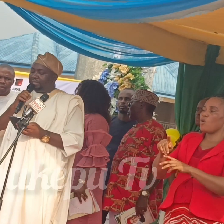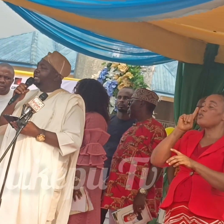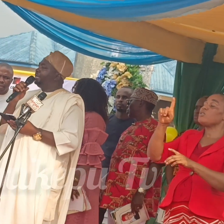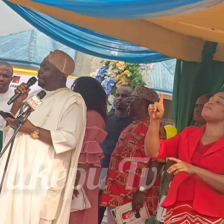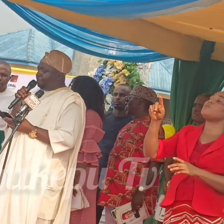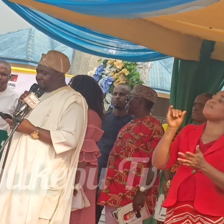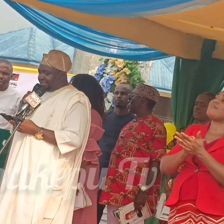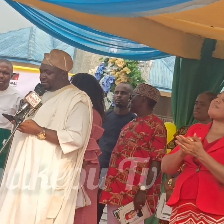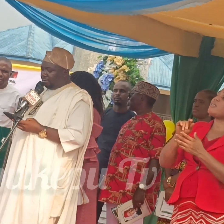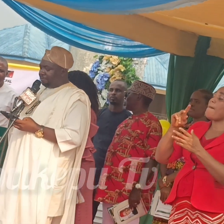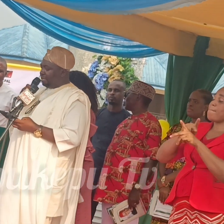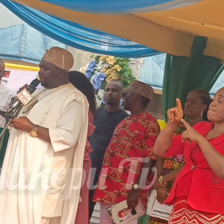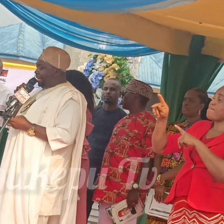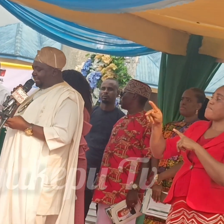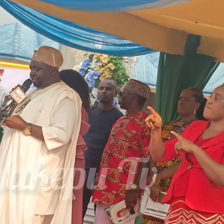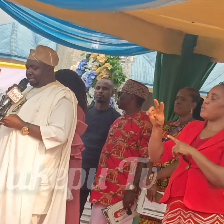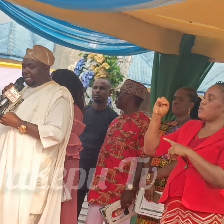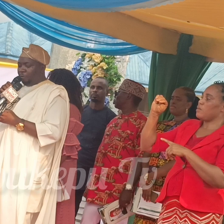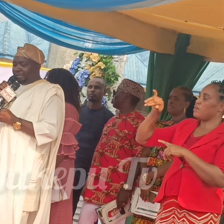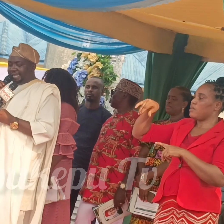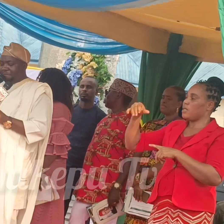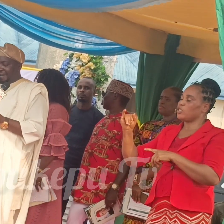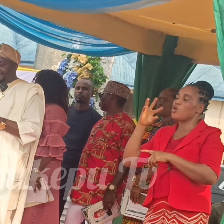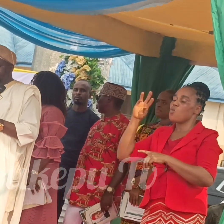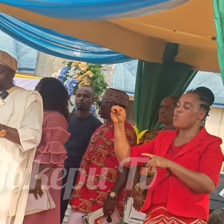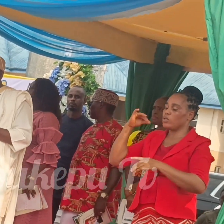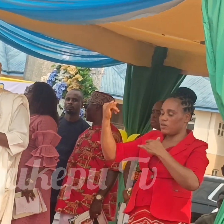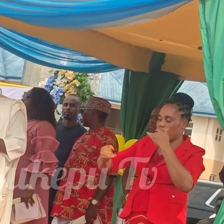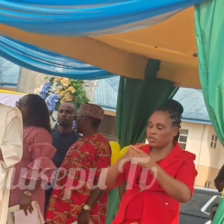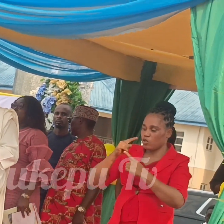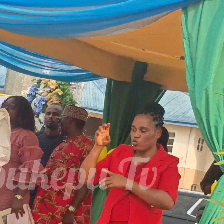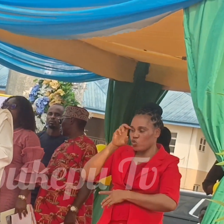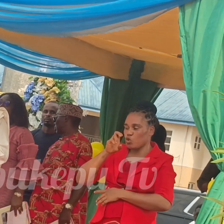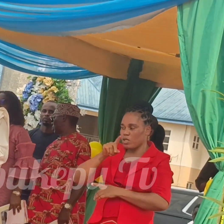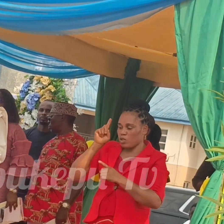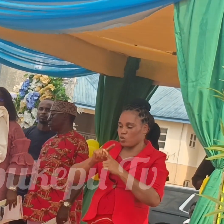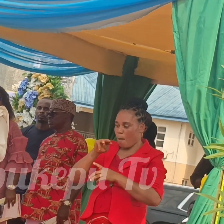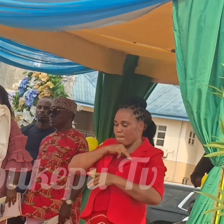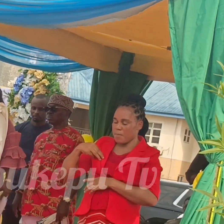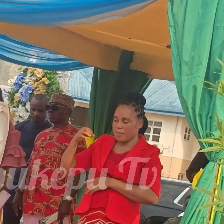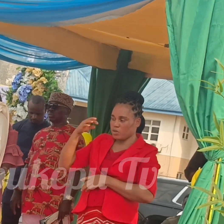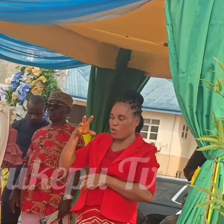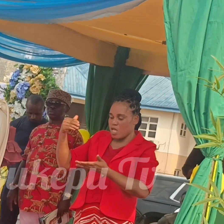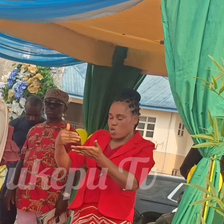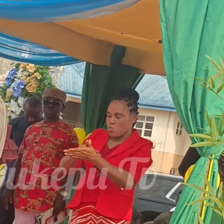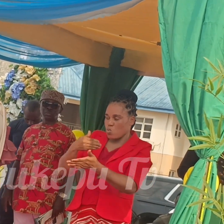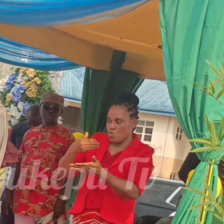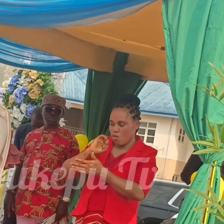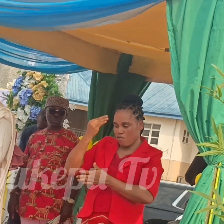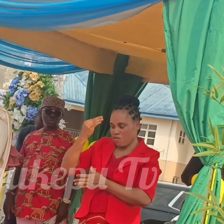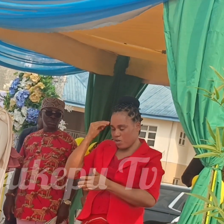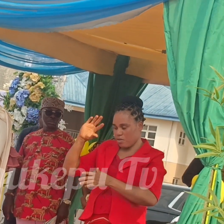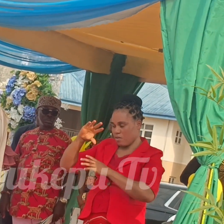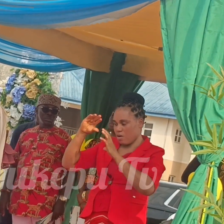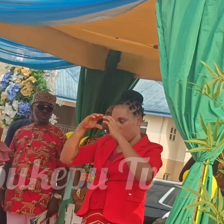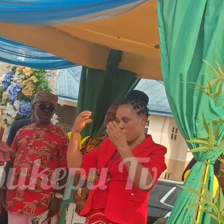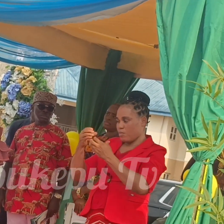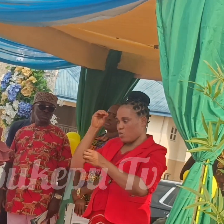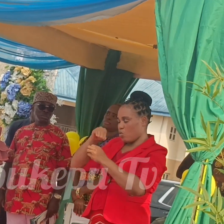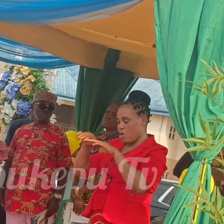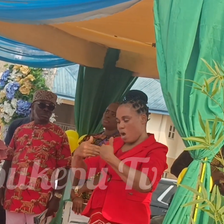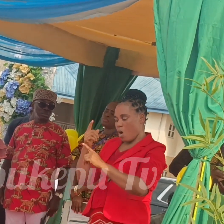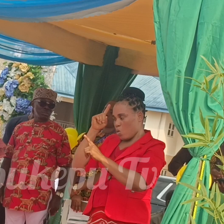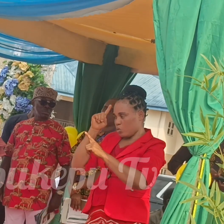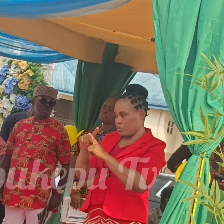ensured that Professor Nnaji was invited to speak to members of the new federal cabinet on how